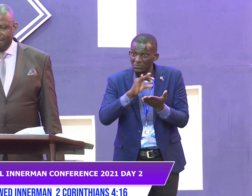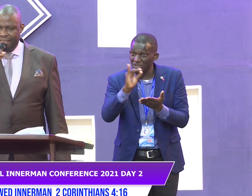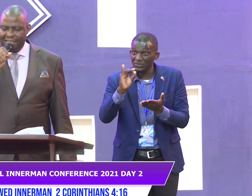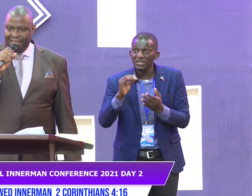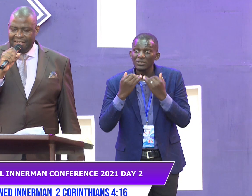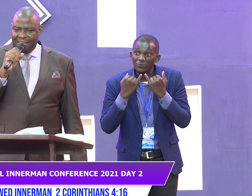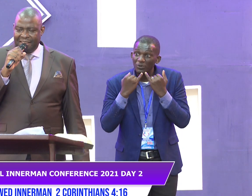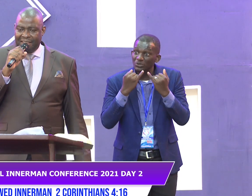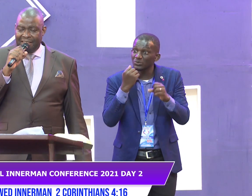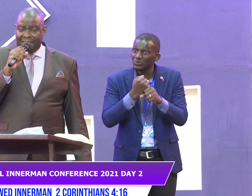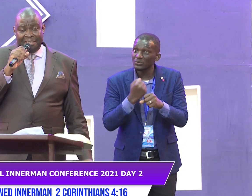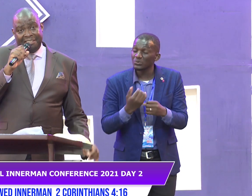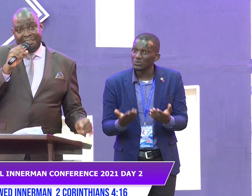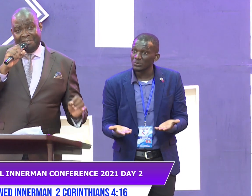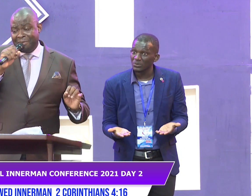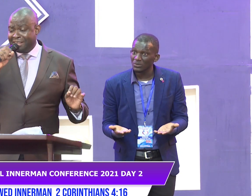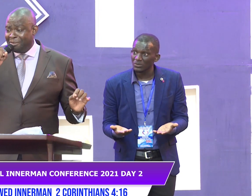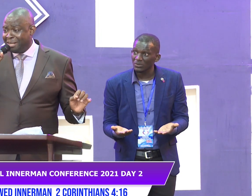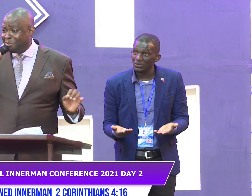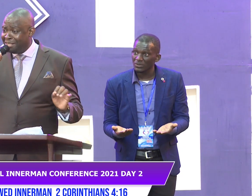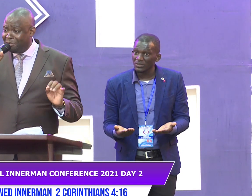small instructions that the Holy Spirit has been